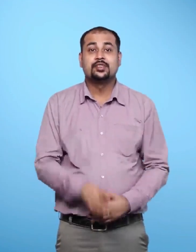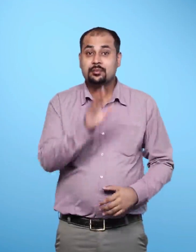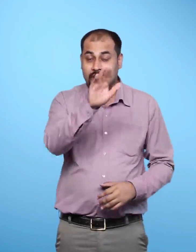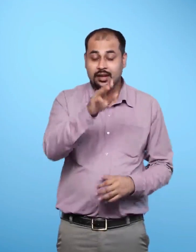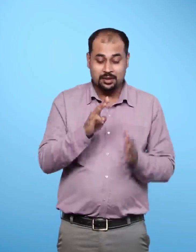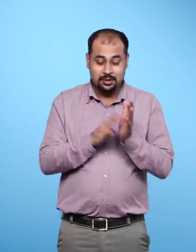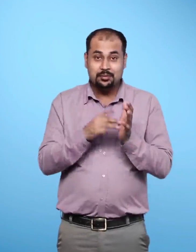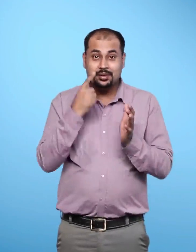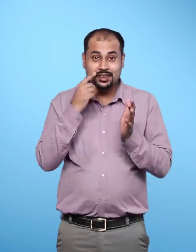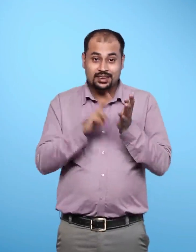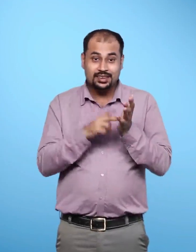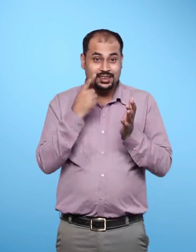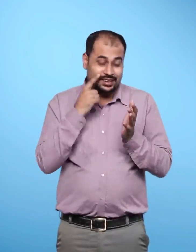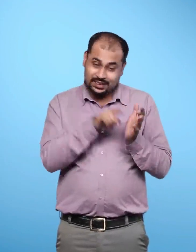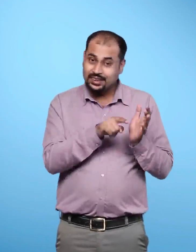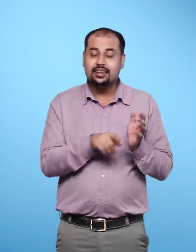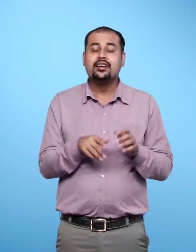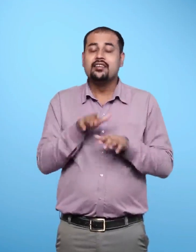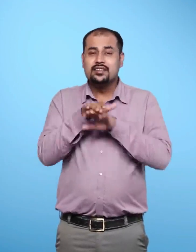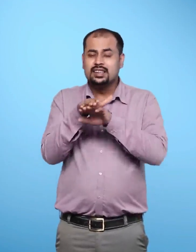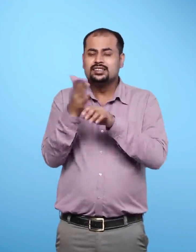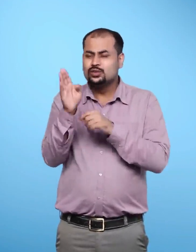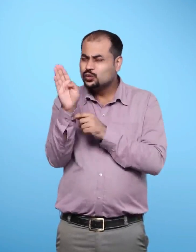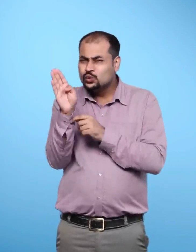How many kg of sardines did Minnie sell?